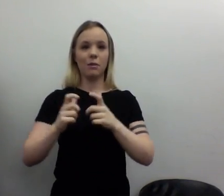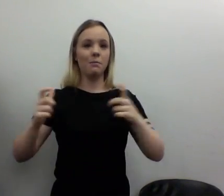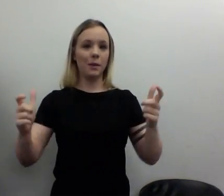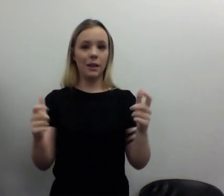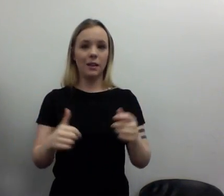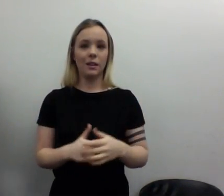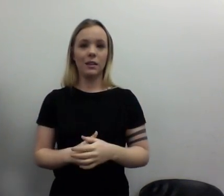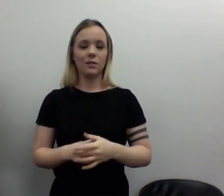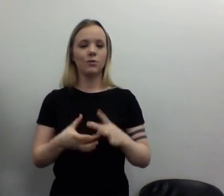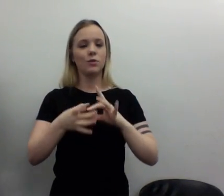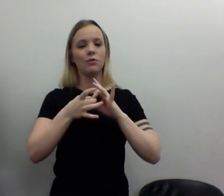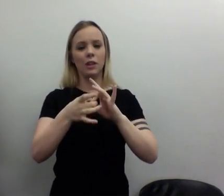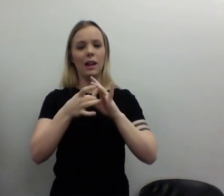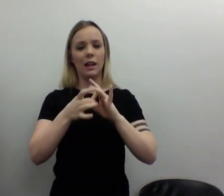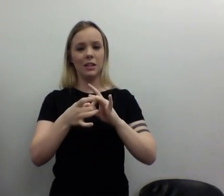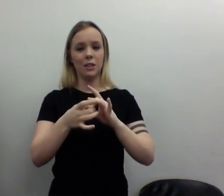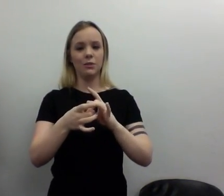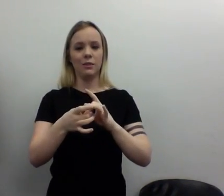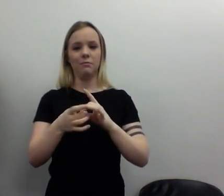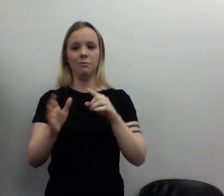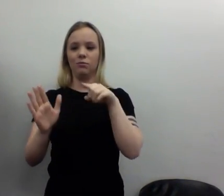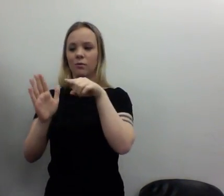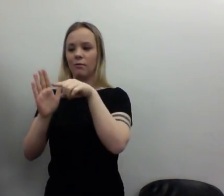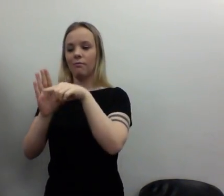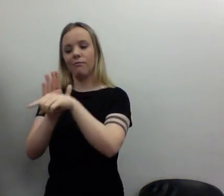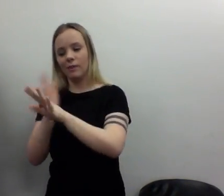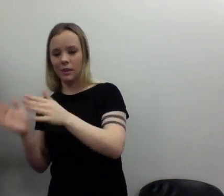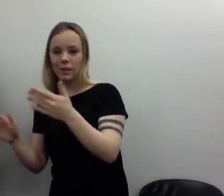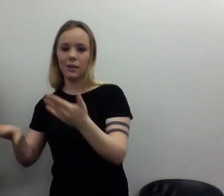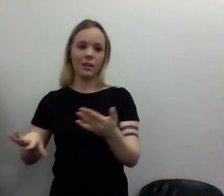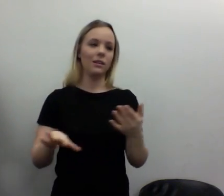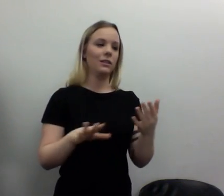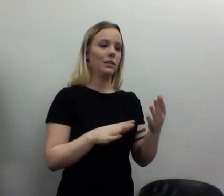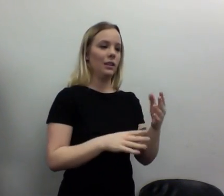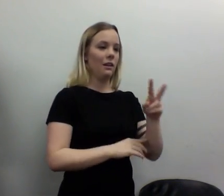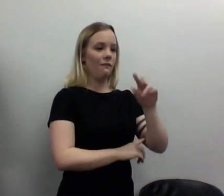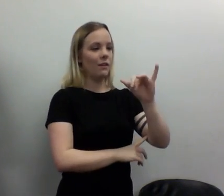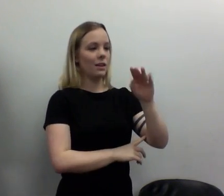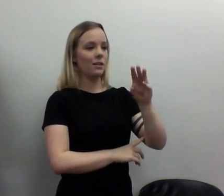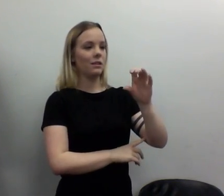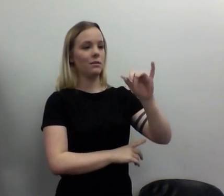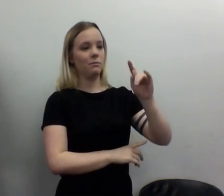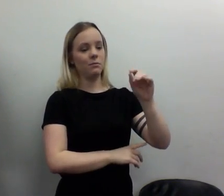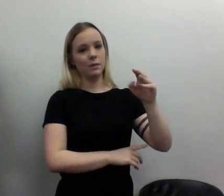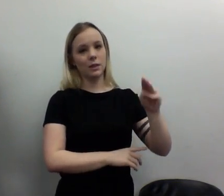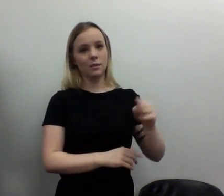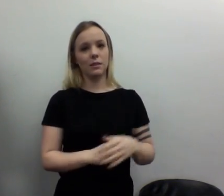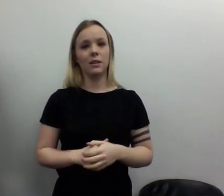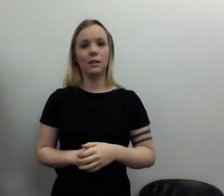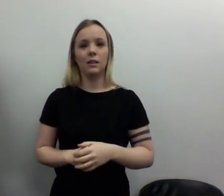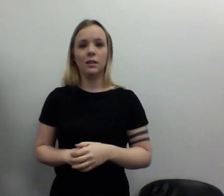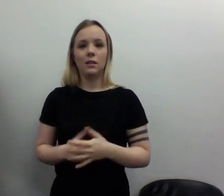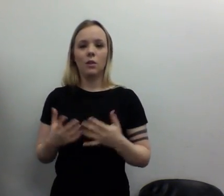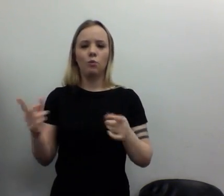victims. There's some problems with coding, but I'm not going to go into that. Let's talk about what really shows up. In cities in